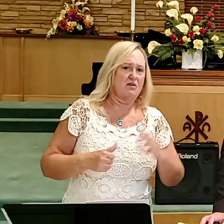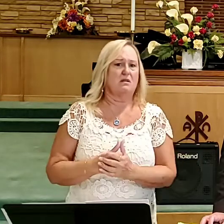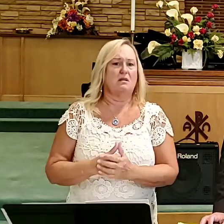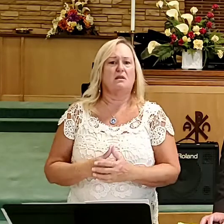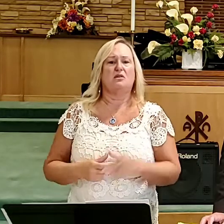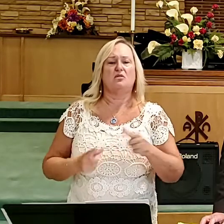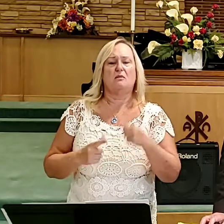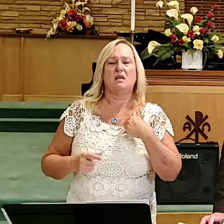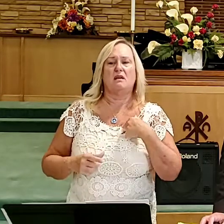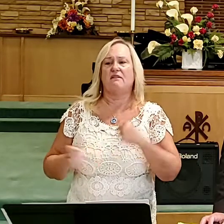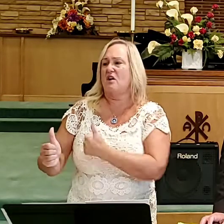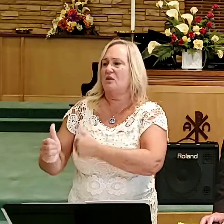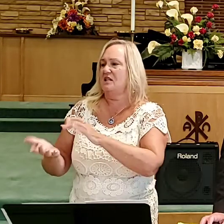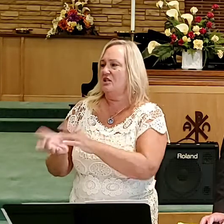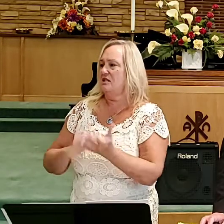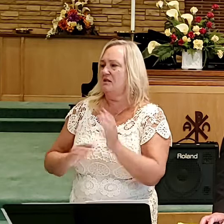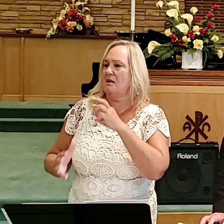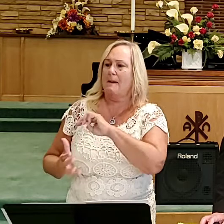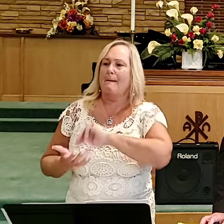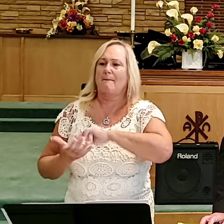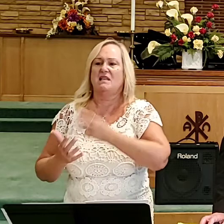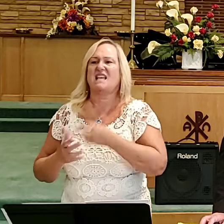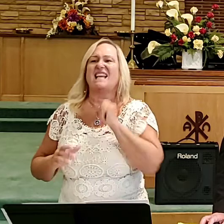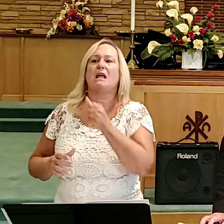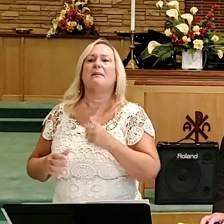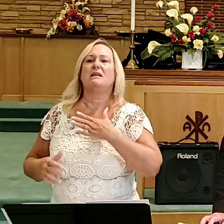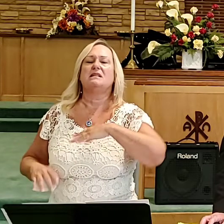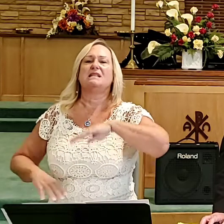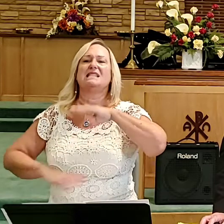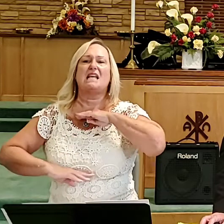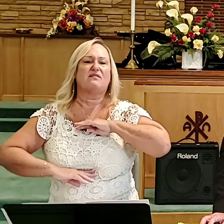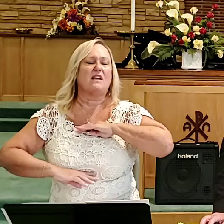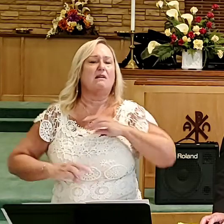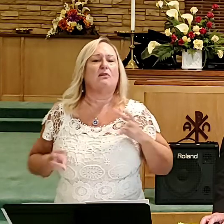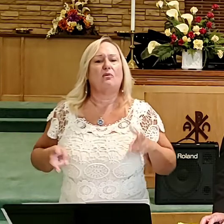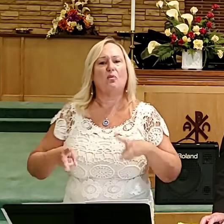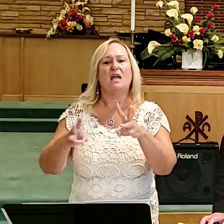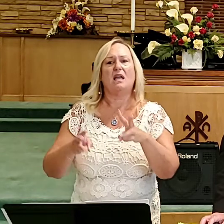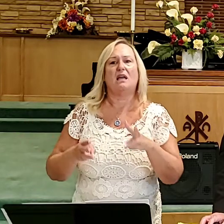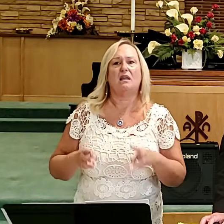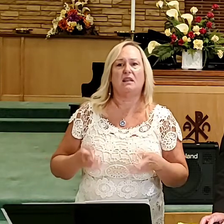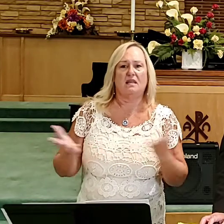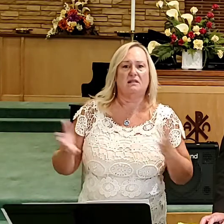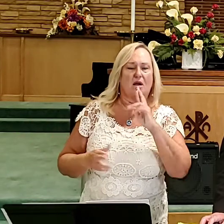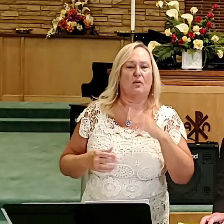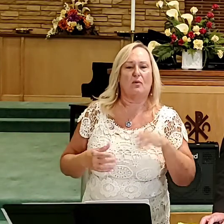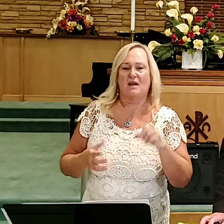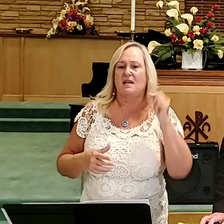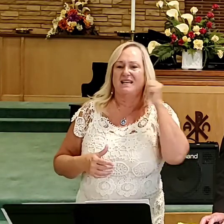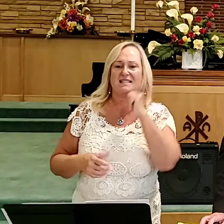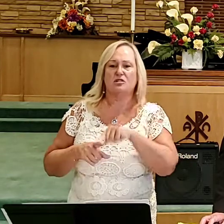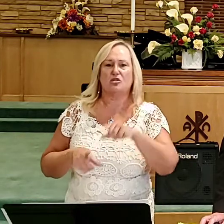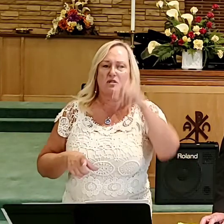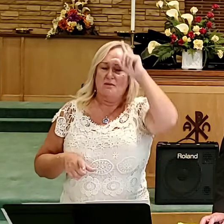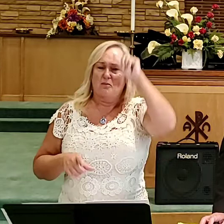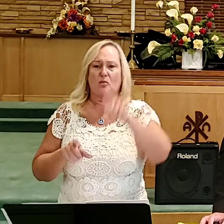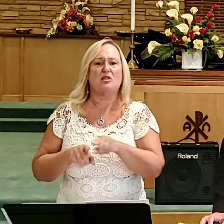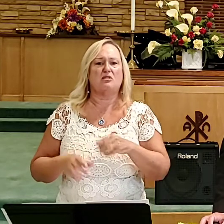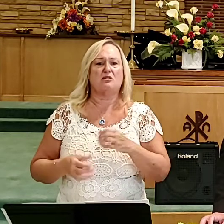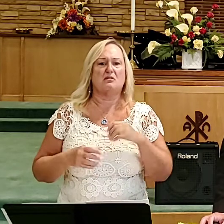To me, following Jesus means I cannot be satisfied with the way things are when my sisters and brothers are